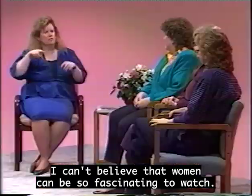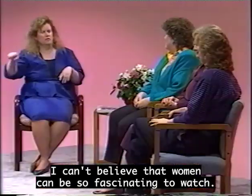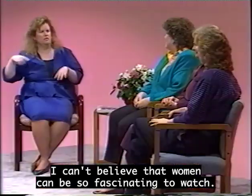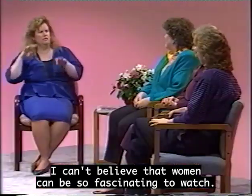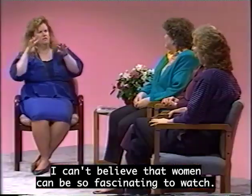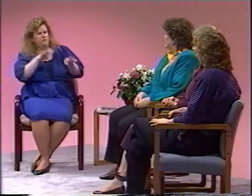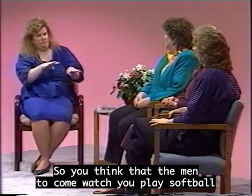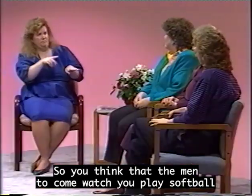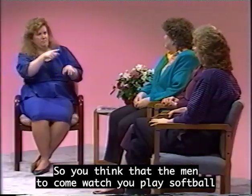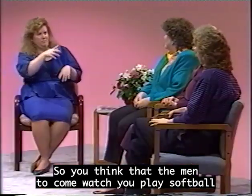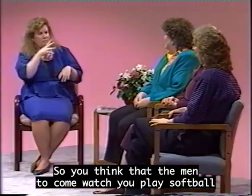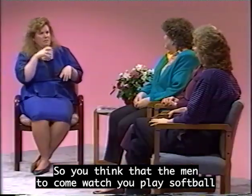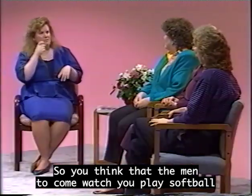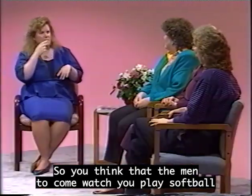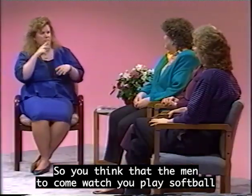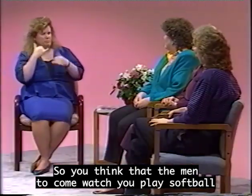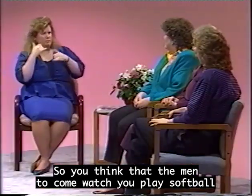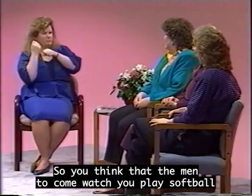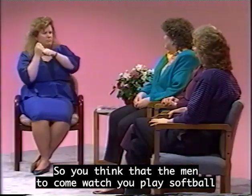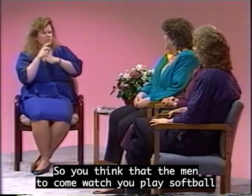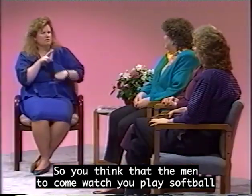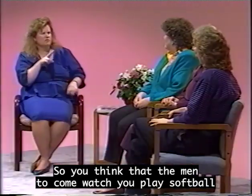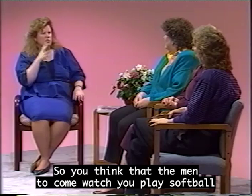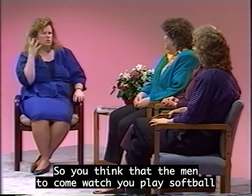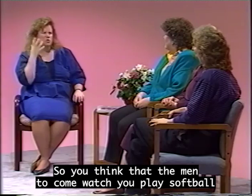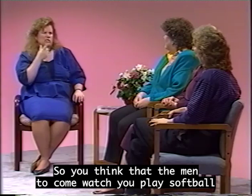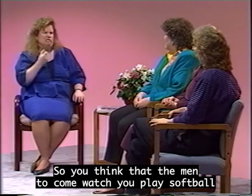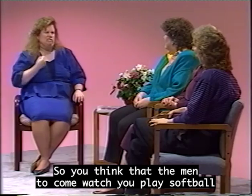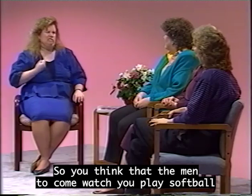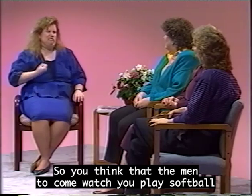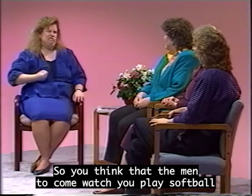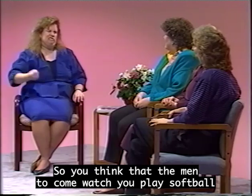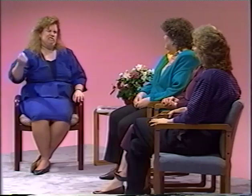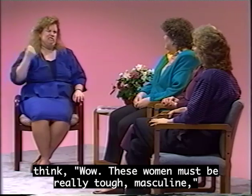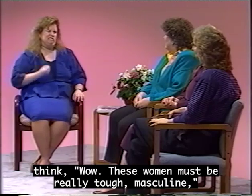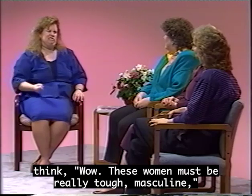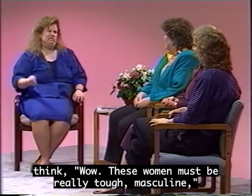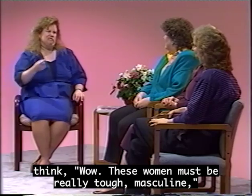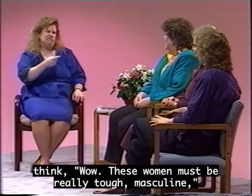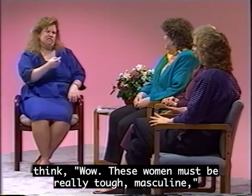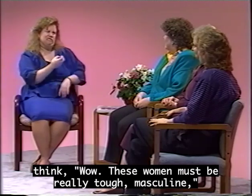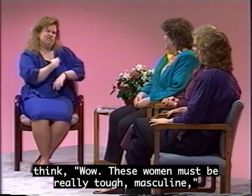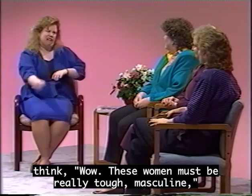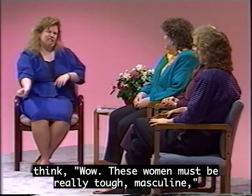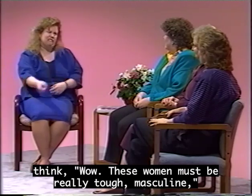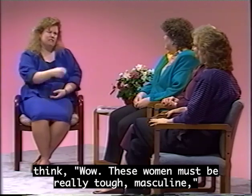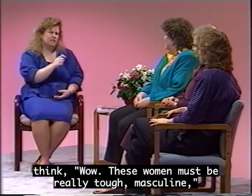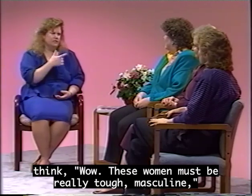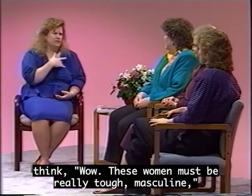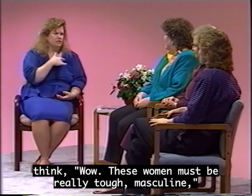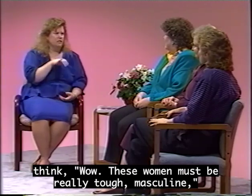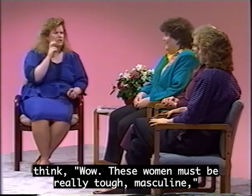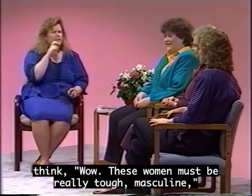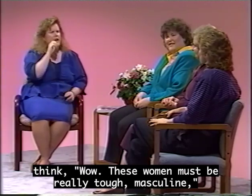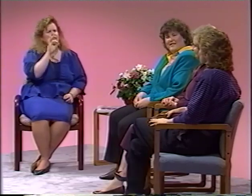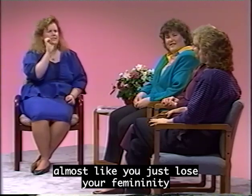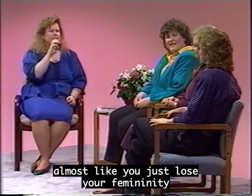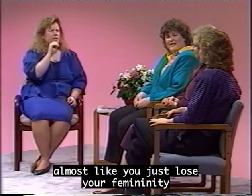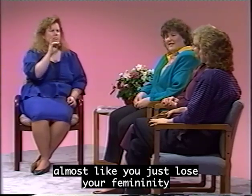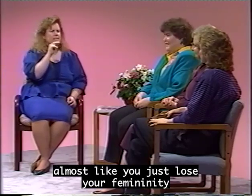watch. So you think that the men to come watch you play softball think, wow, these women must be really tough, masculine, almost